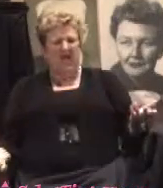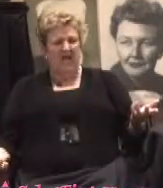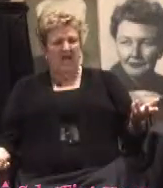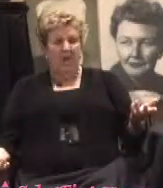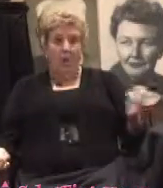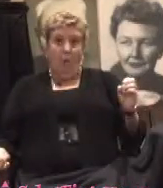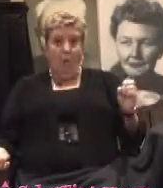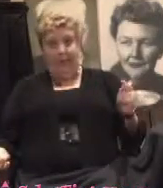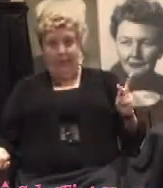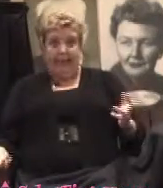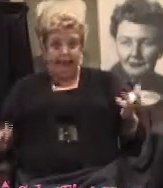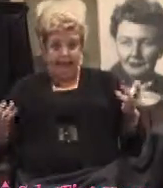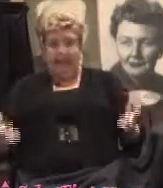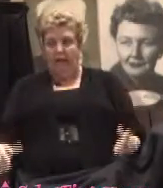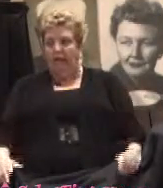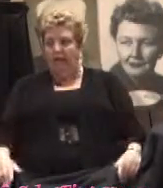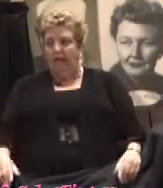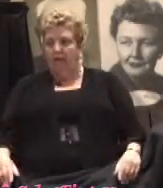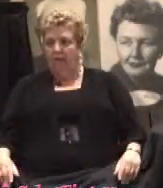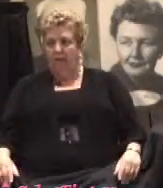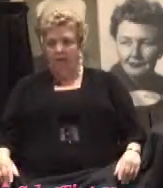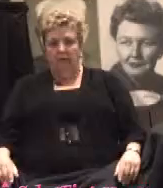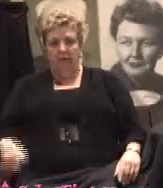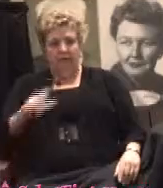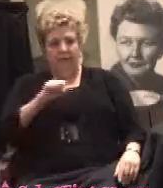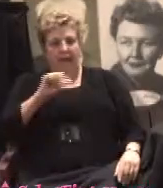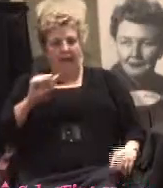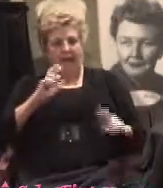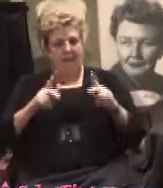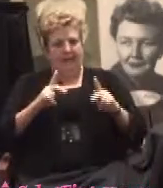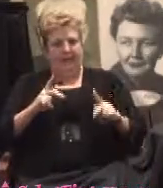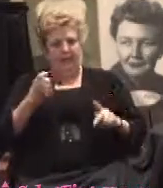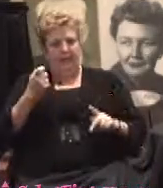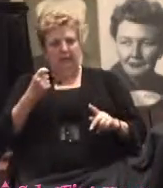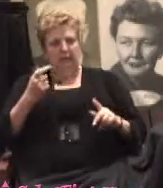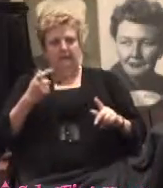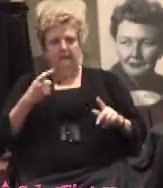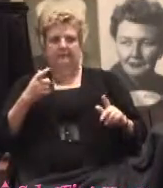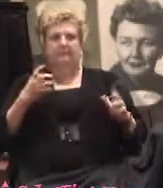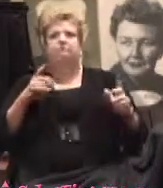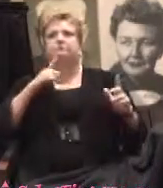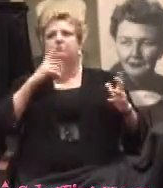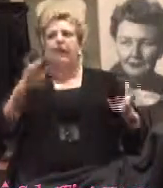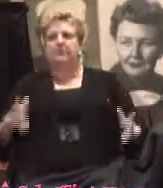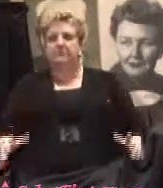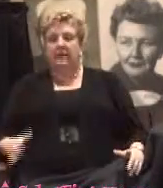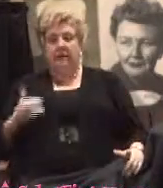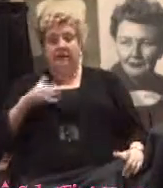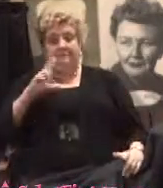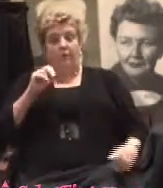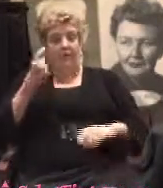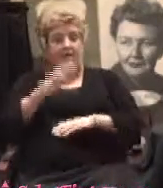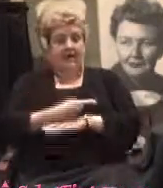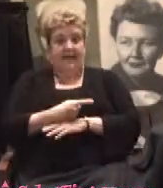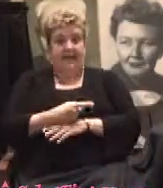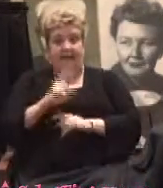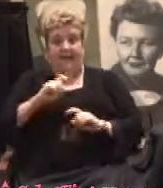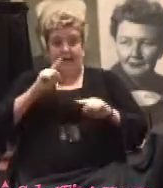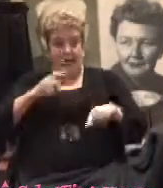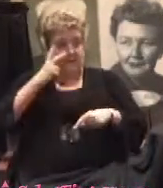Okay. These AA people are kind of a little extreme, you know. I got 30 days. I got to go see Mom. I got to go see Phoebe.